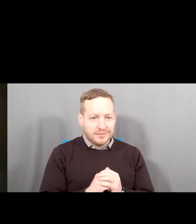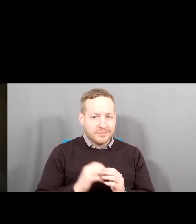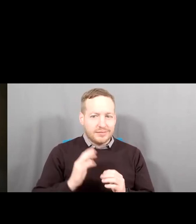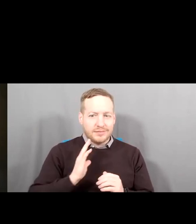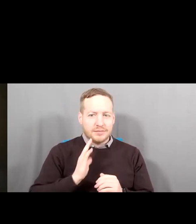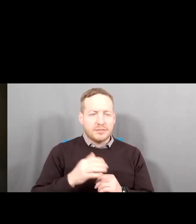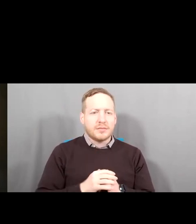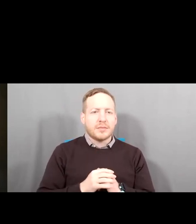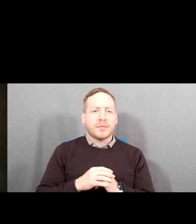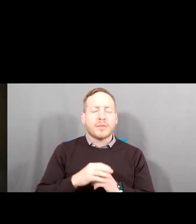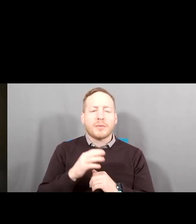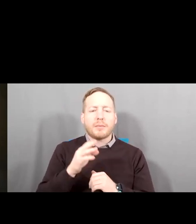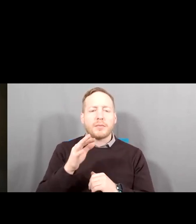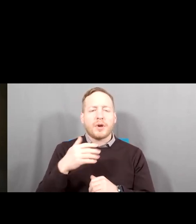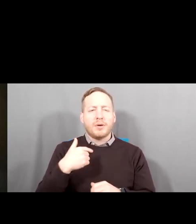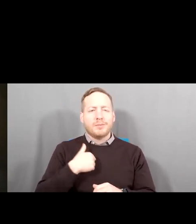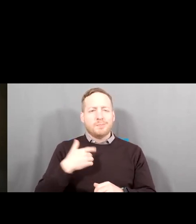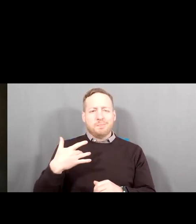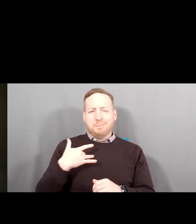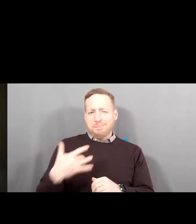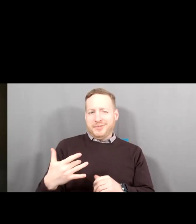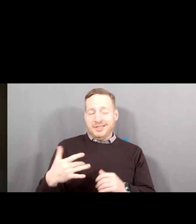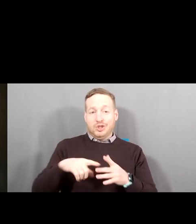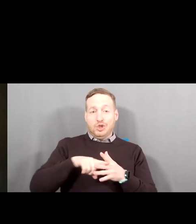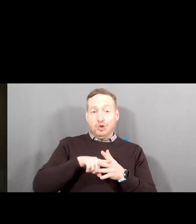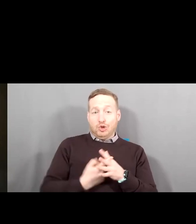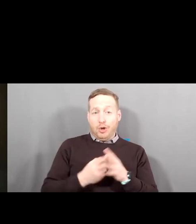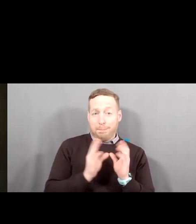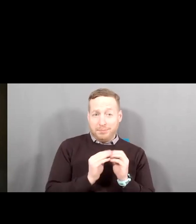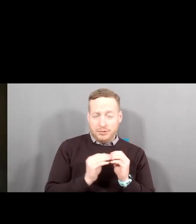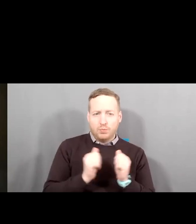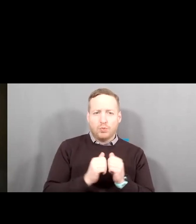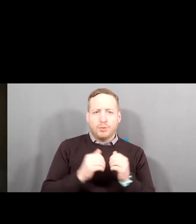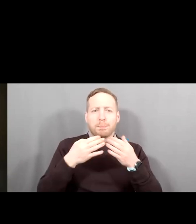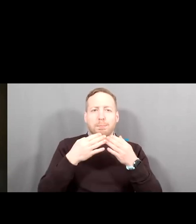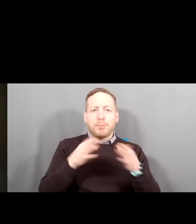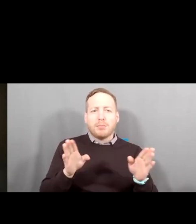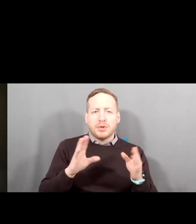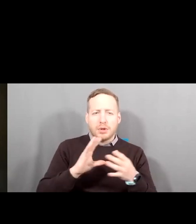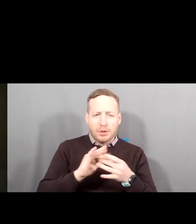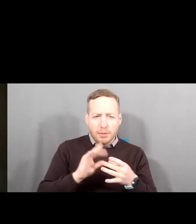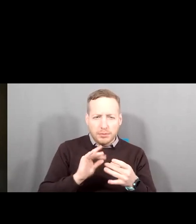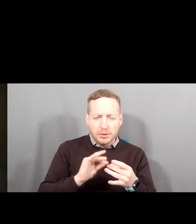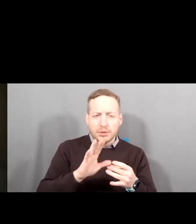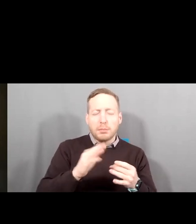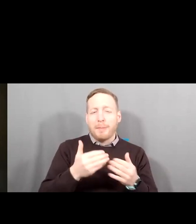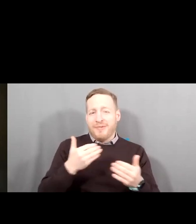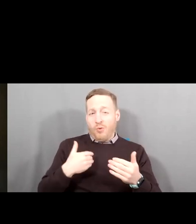meeting, so I want to make sure that I'm acknowledging everyone. I tend to start the